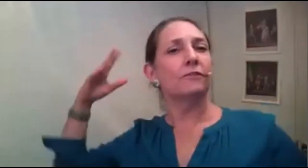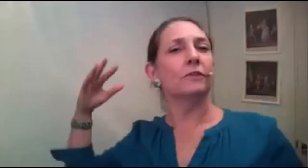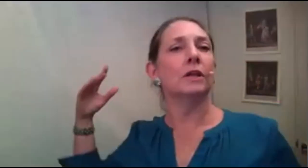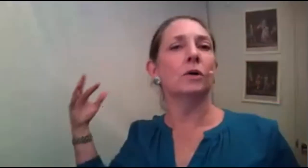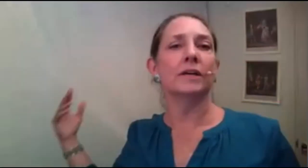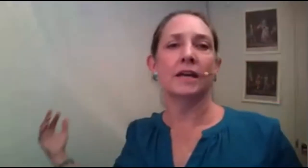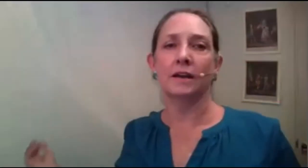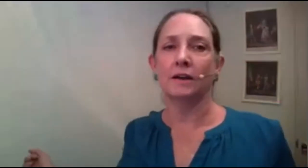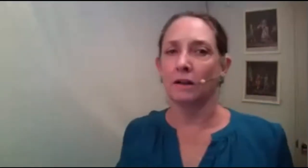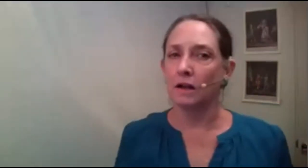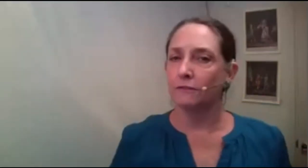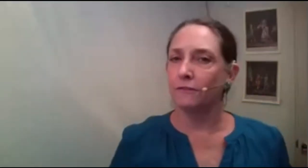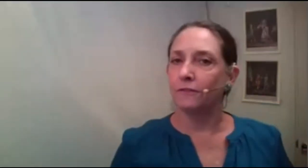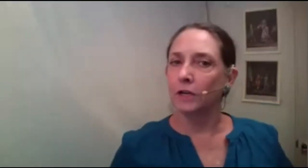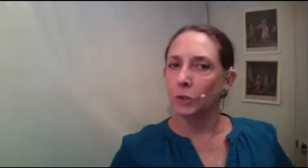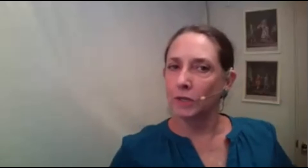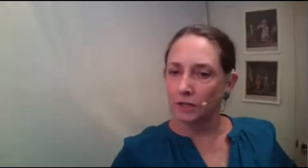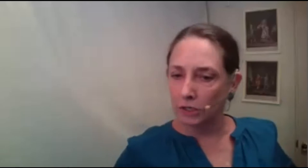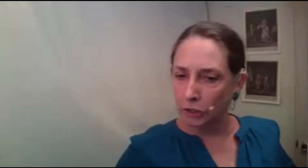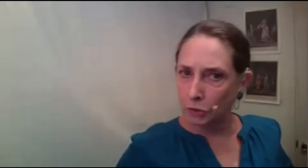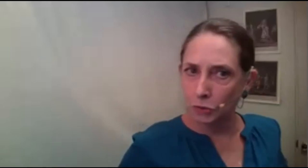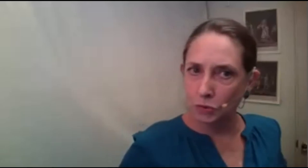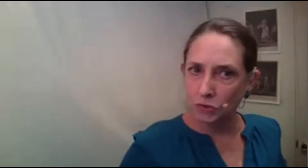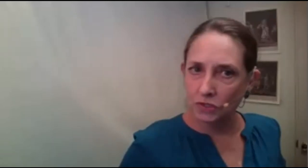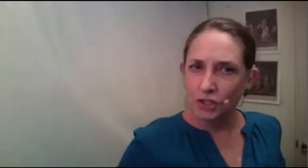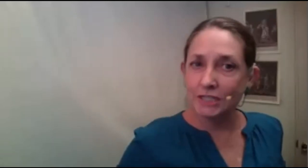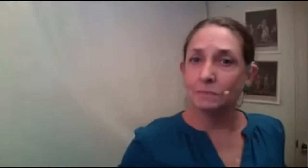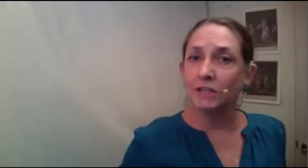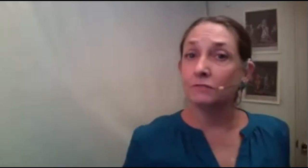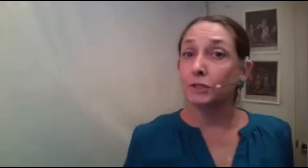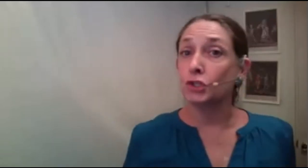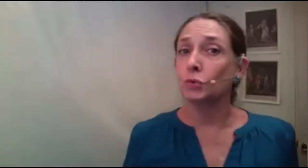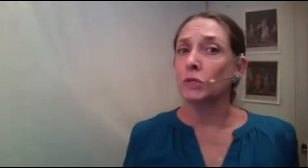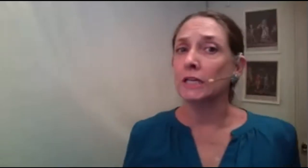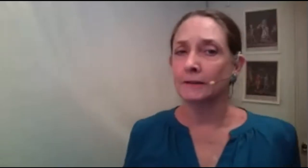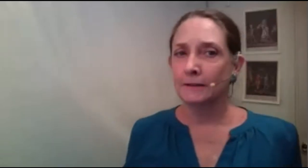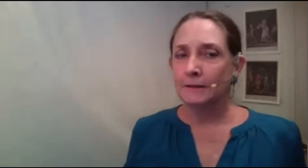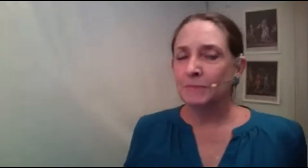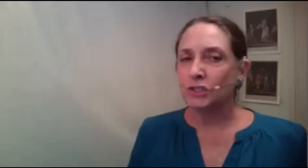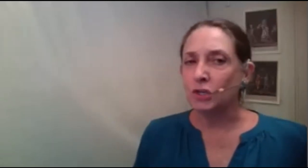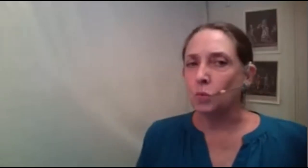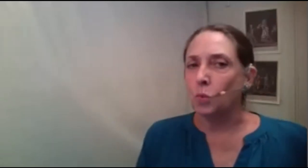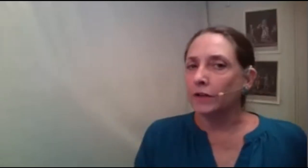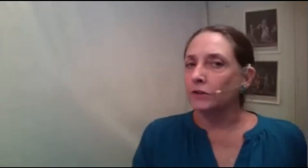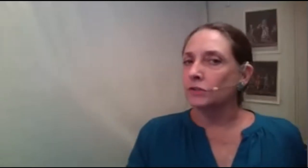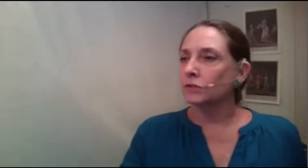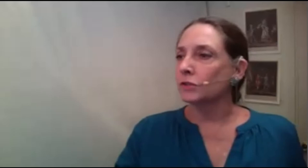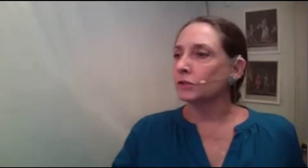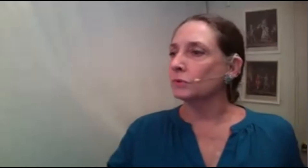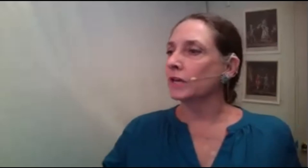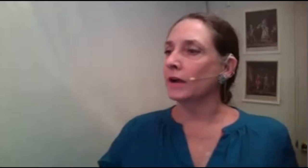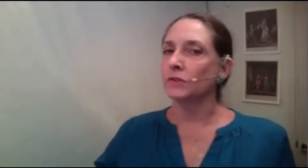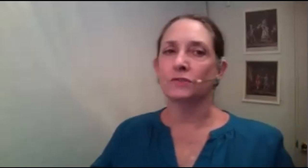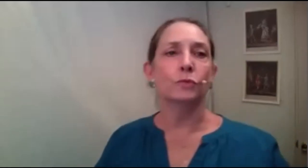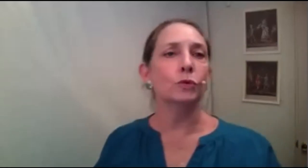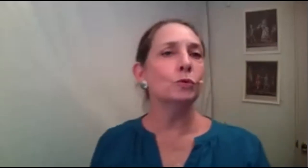long flowing hair, long flowing clothes. She smelled of patchouli and she wandered